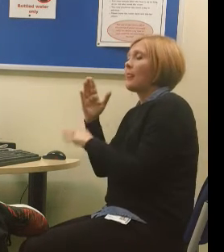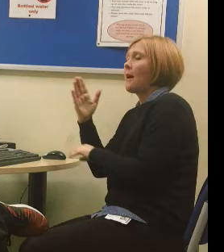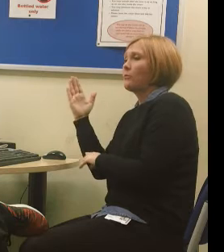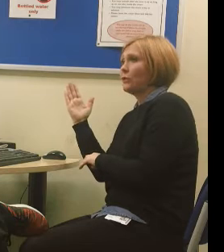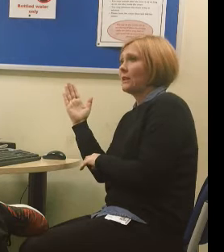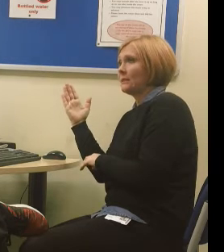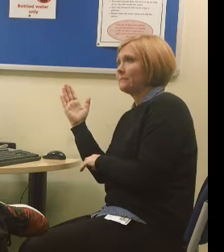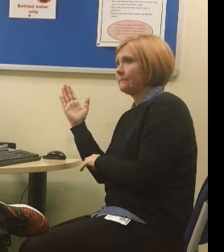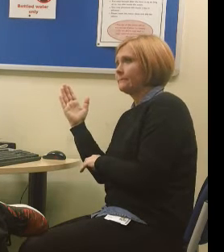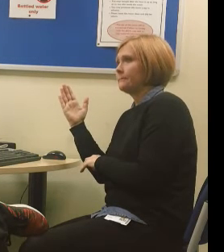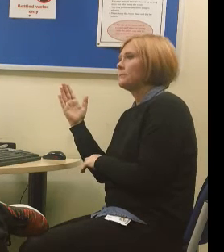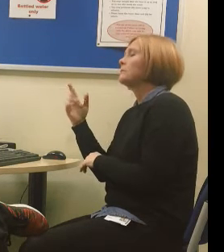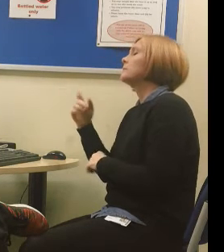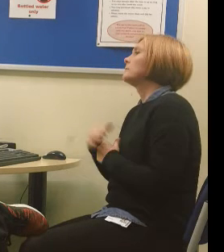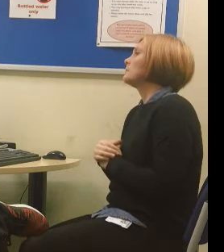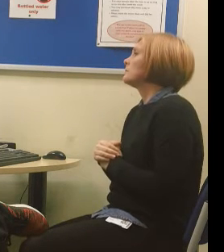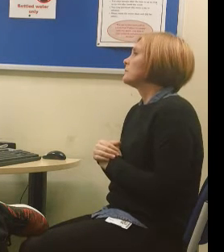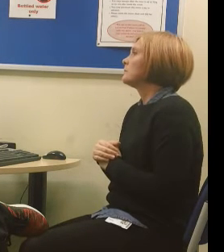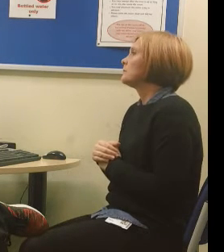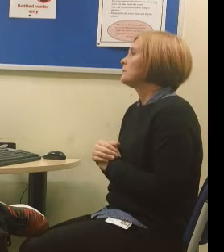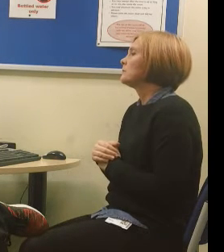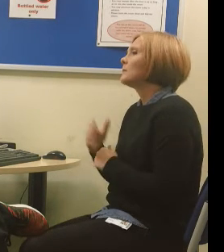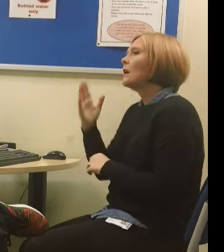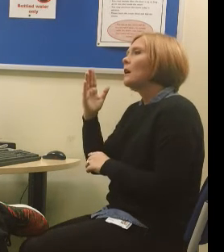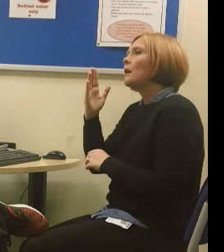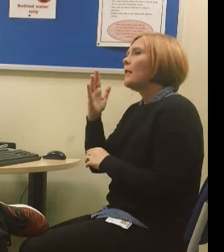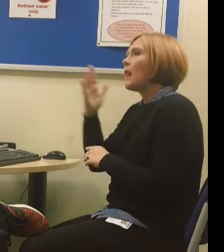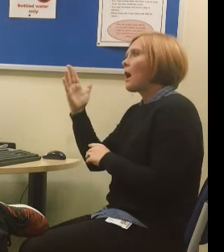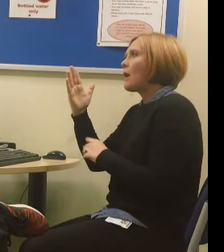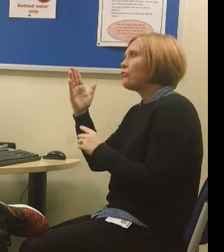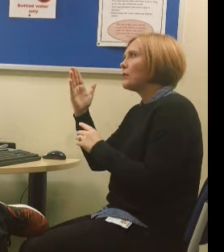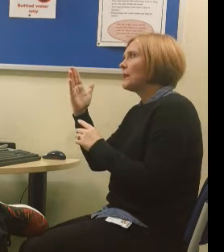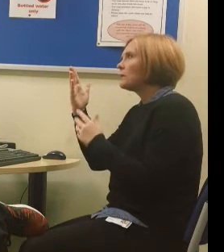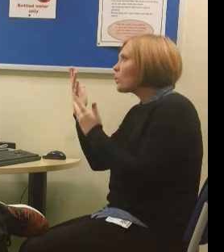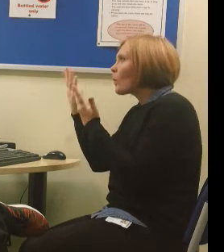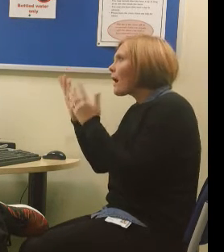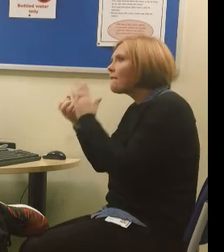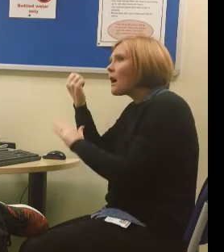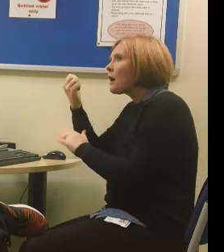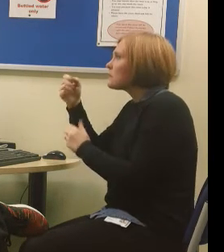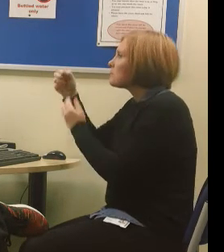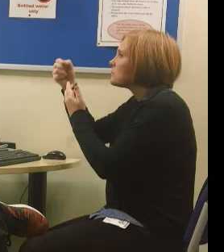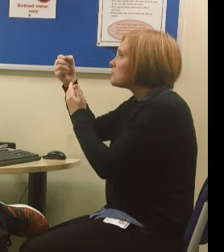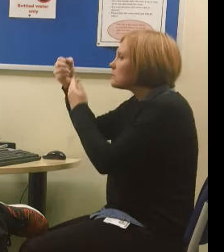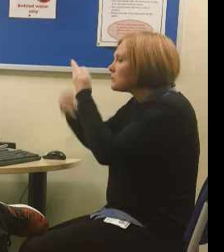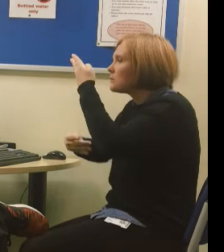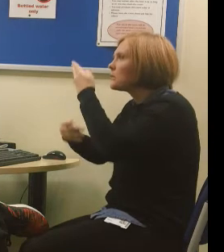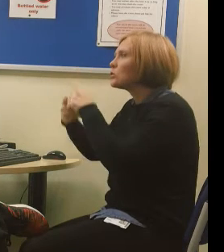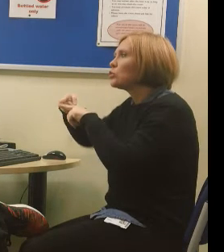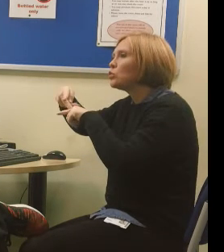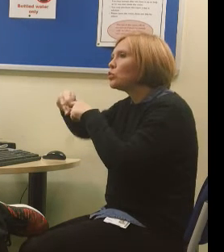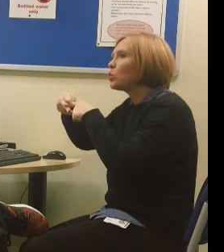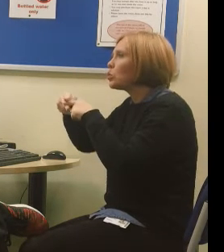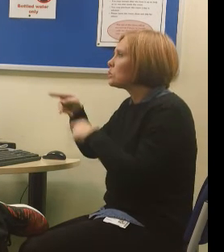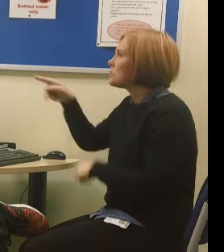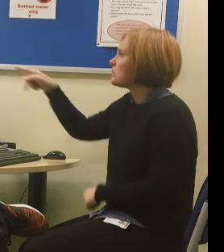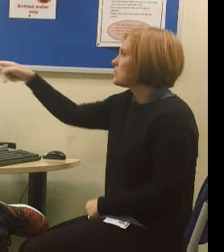through the library portal. The library portal is easily accessible from within Moodle. Under Tools, you'll find a link to the college library